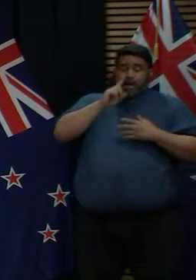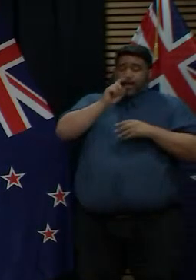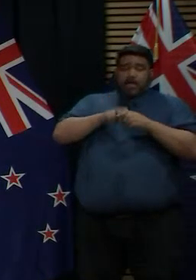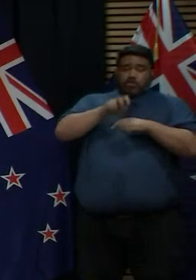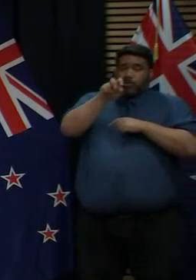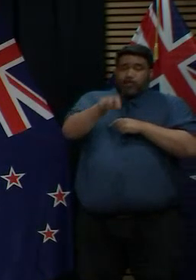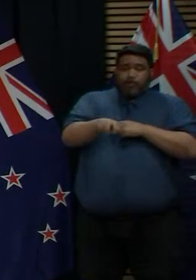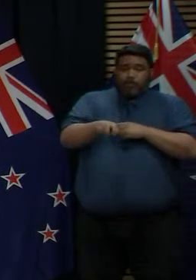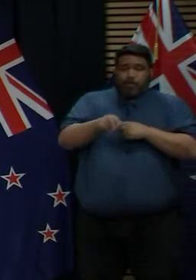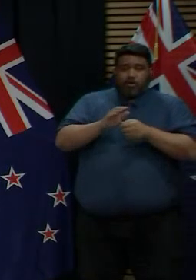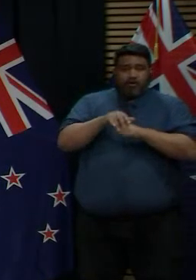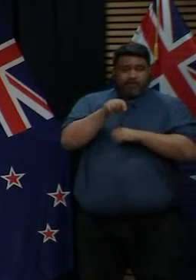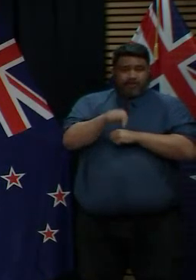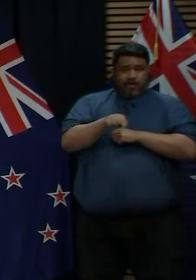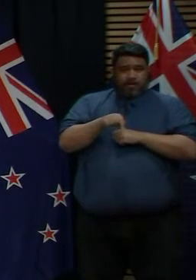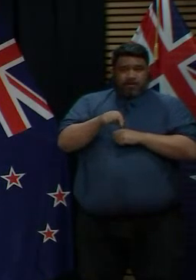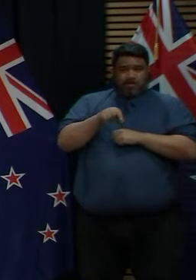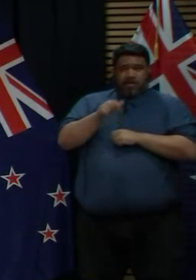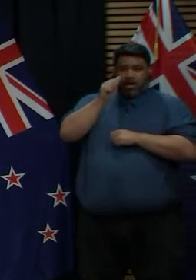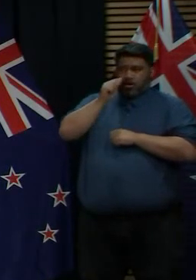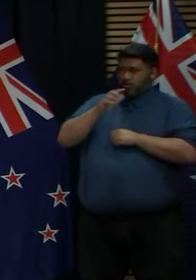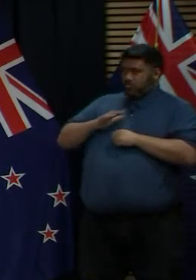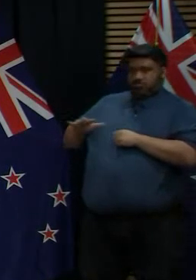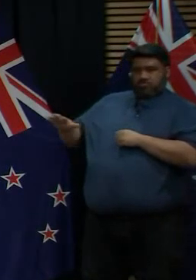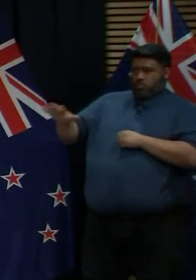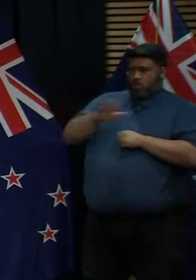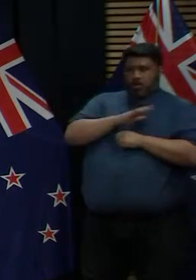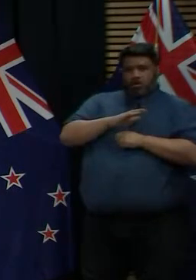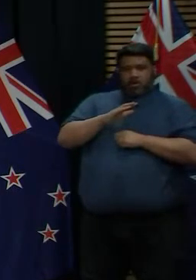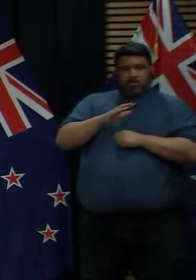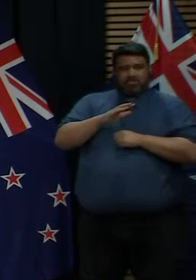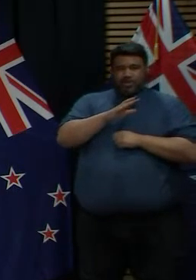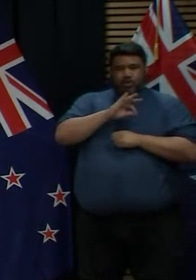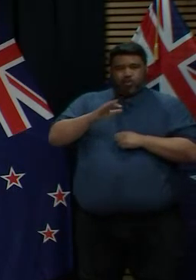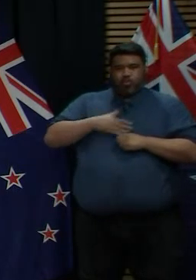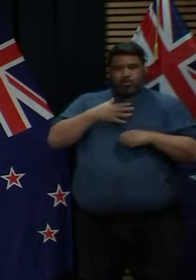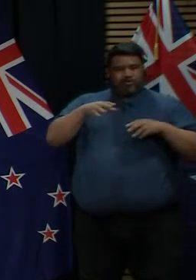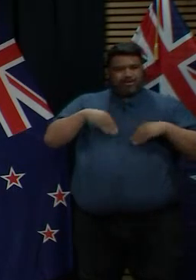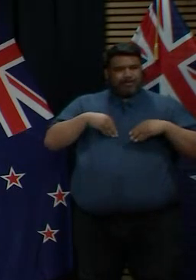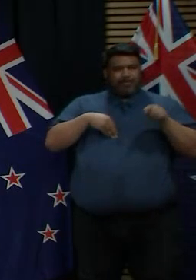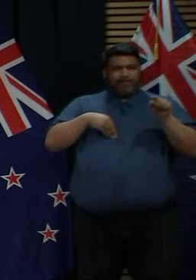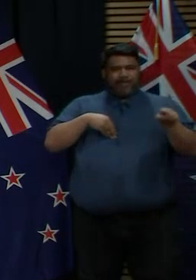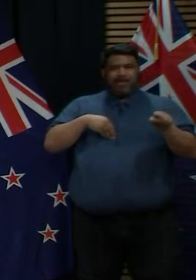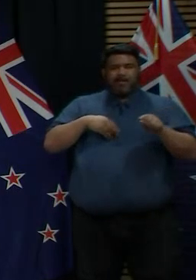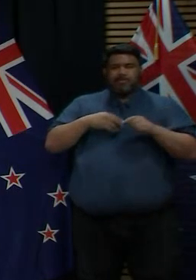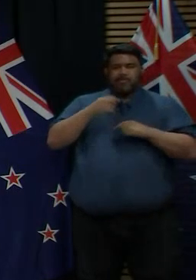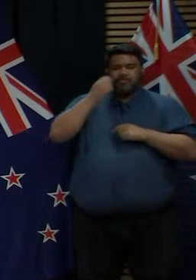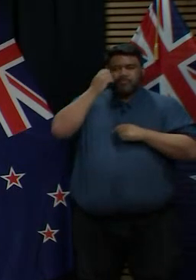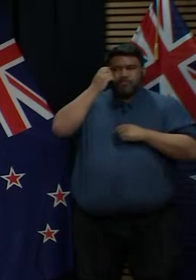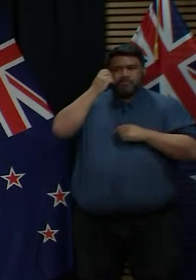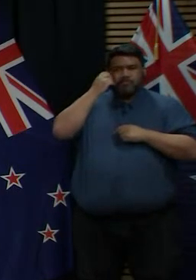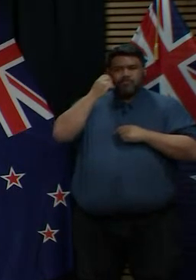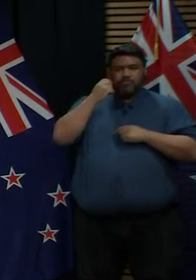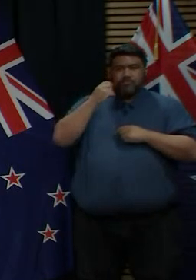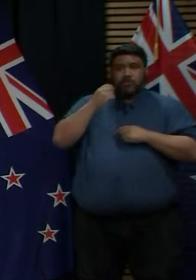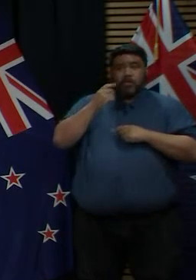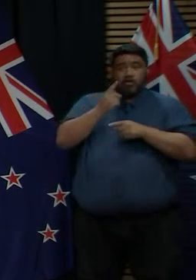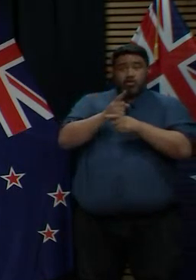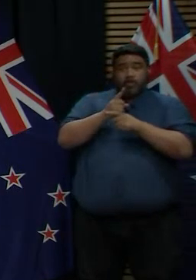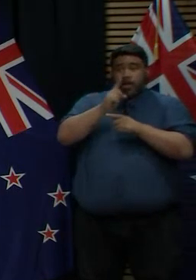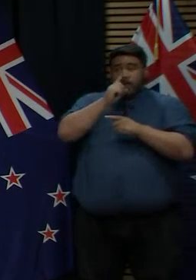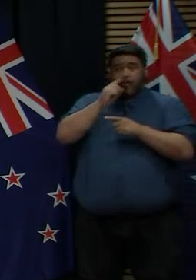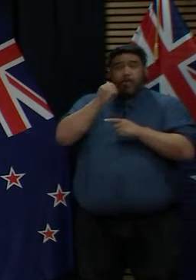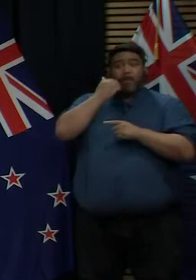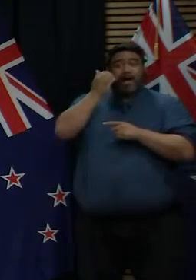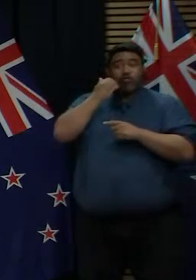our providers and partners would at this point either. Because actually, if you look at our rates, for instance, for our over 65s for